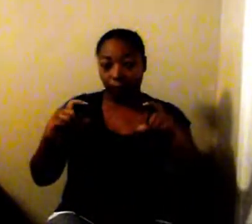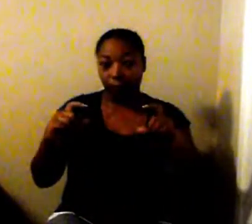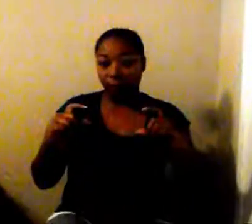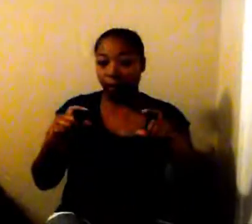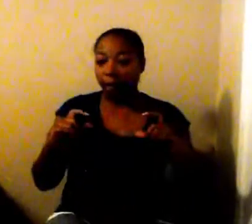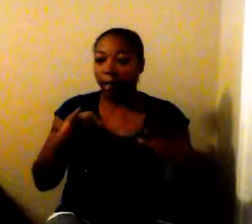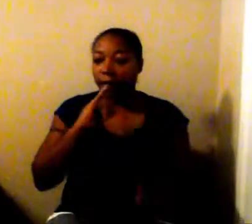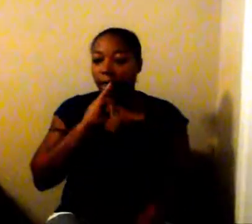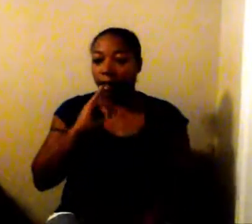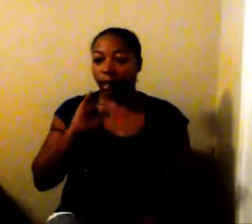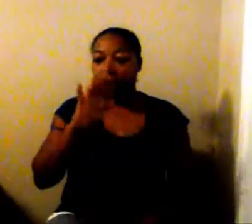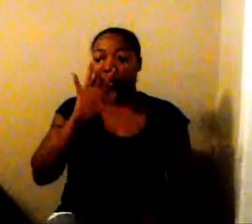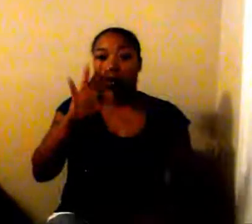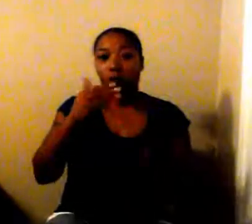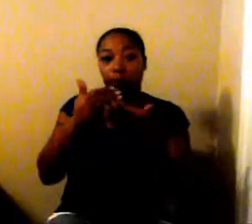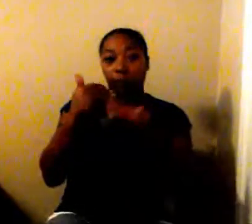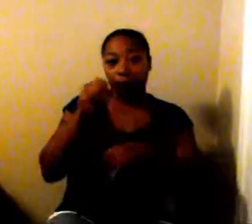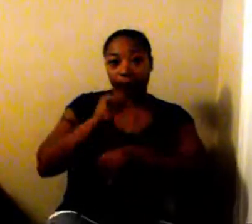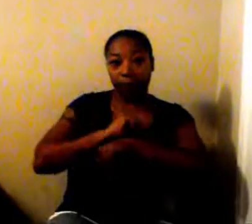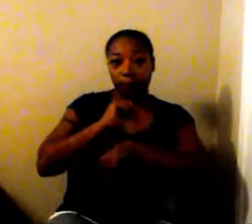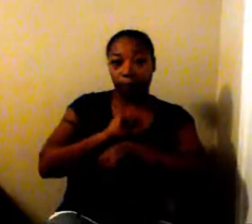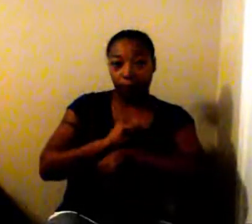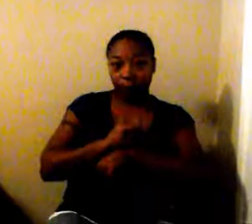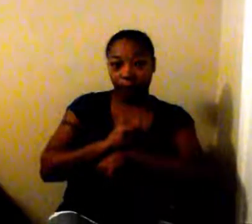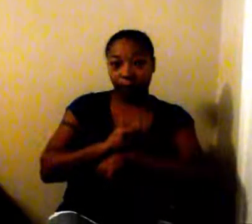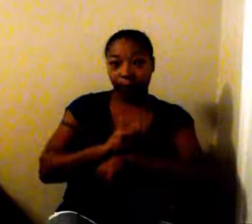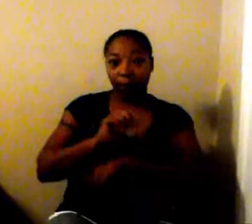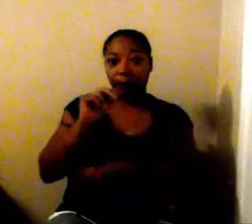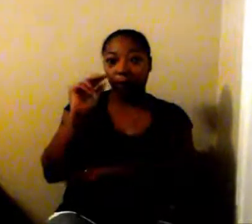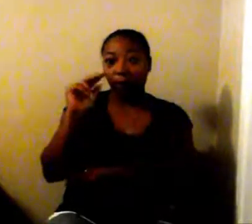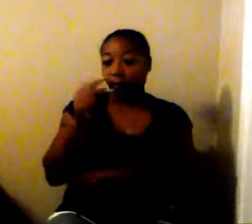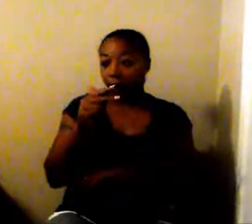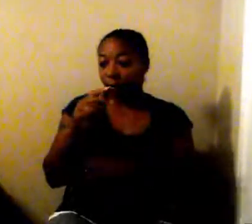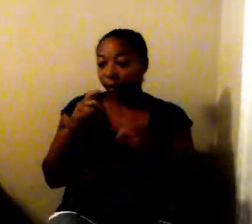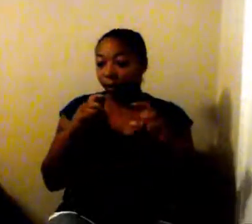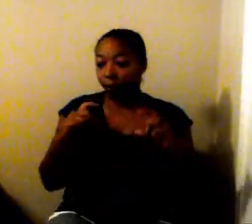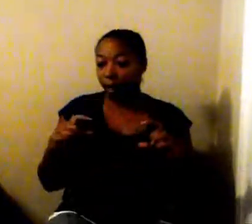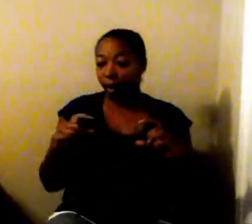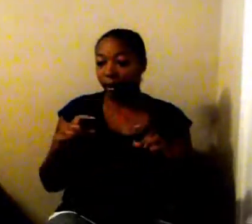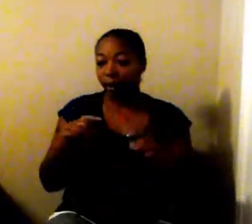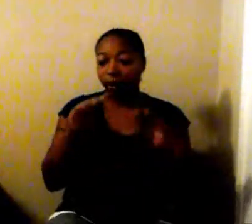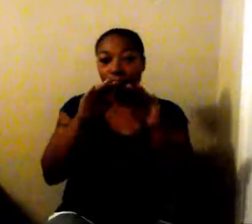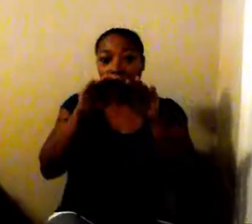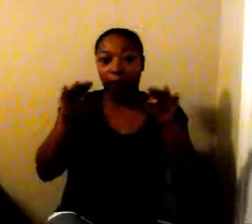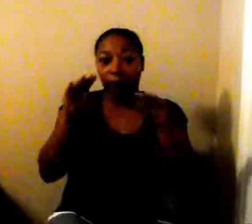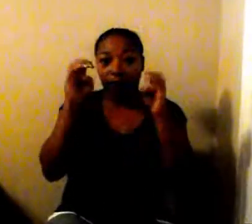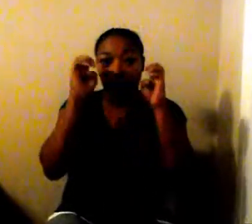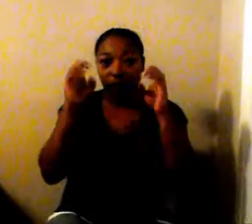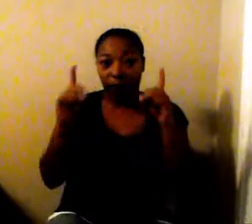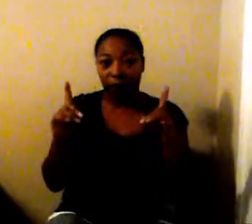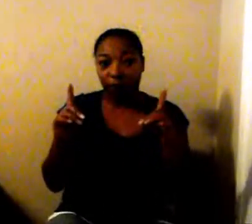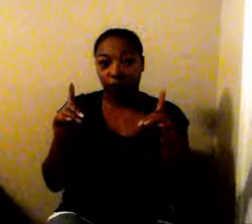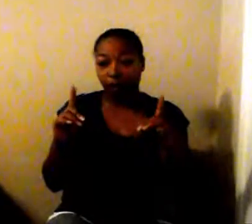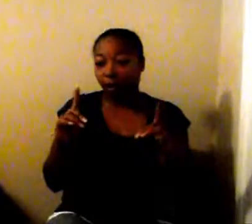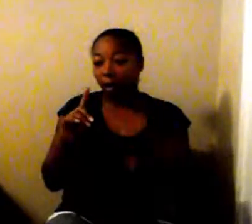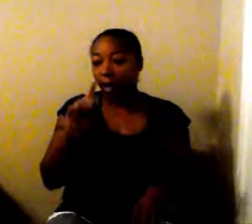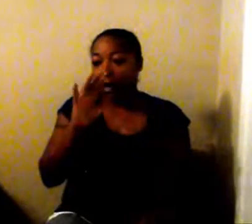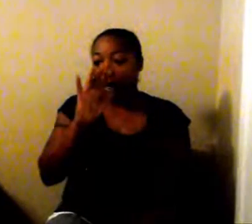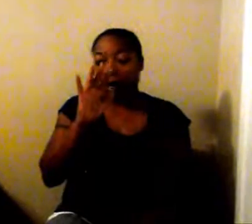one is your previous employment. The third box is your level of education,